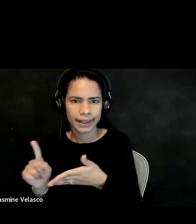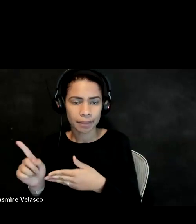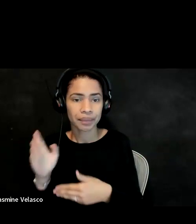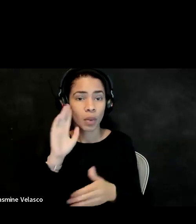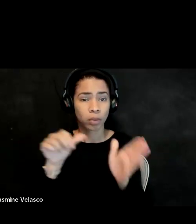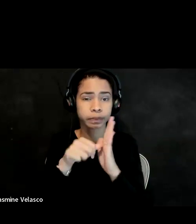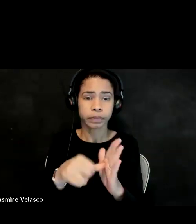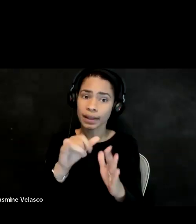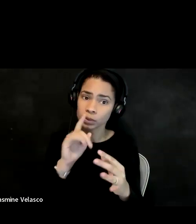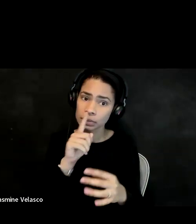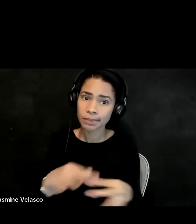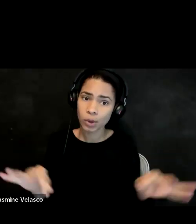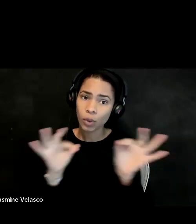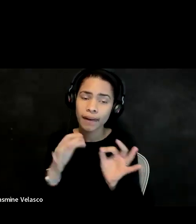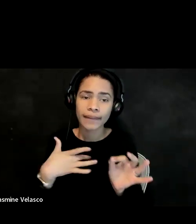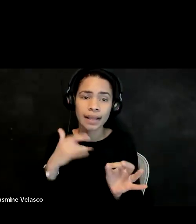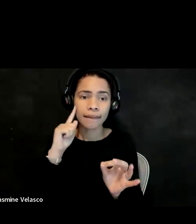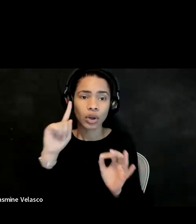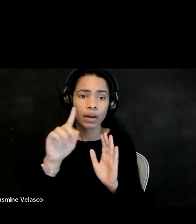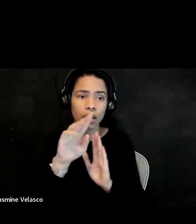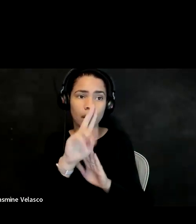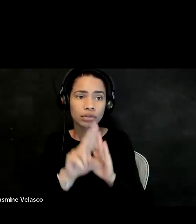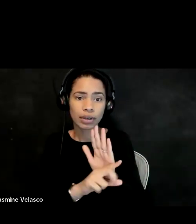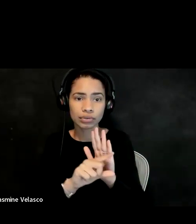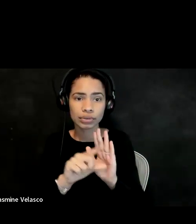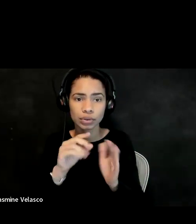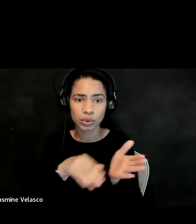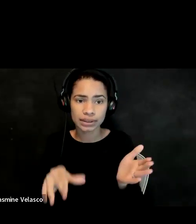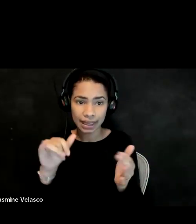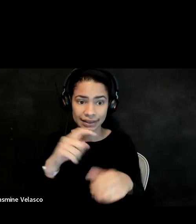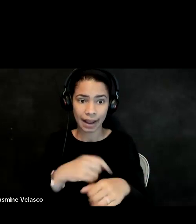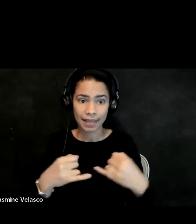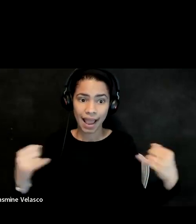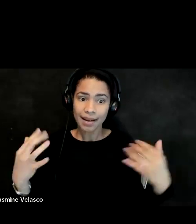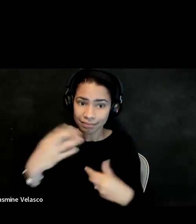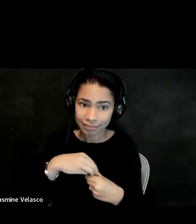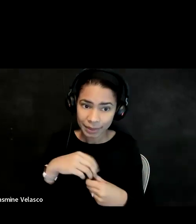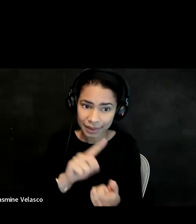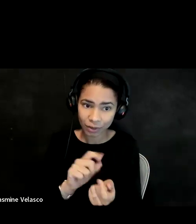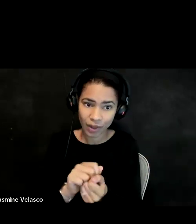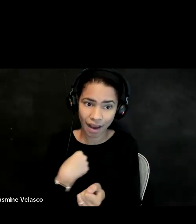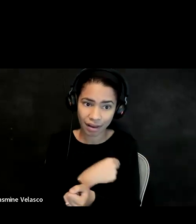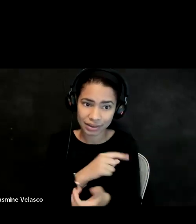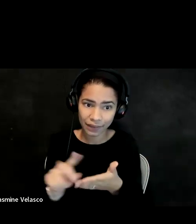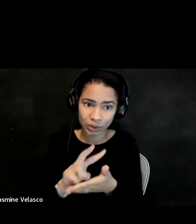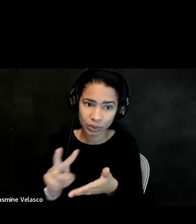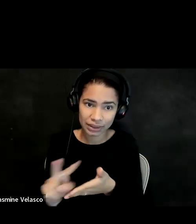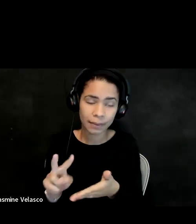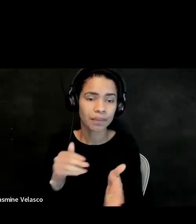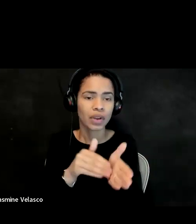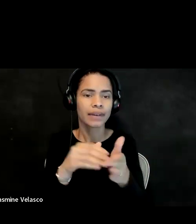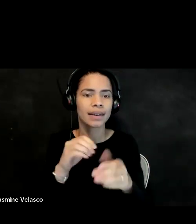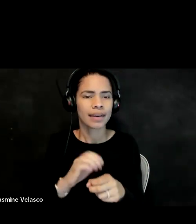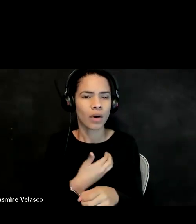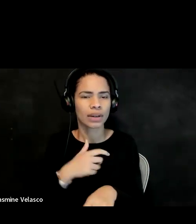this is especially important, I feel like, for undergraduate students. This timeline includes meeting with us every 2 weeks. So a lot of time on our part to